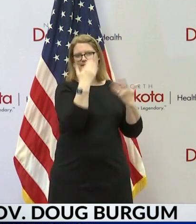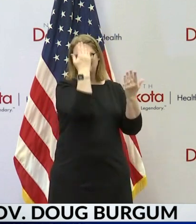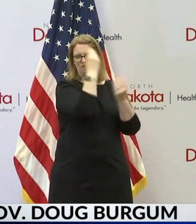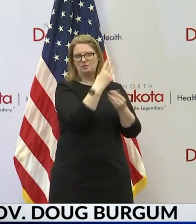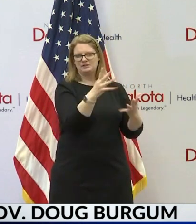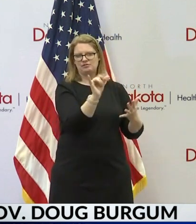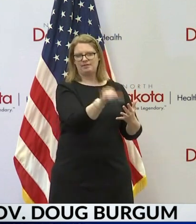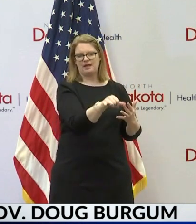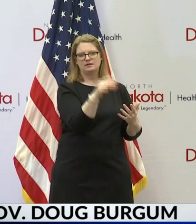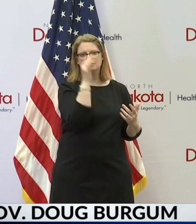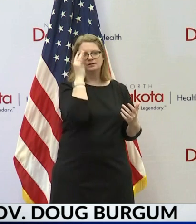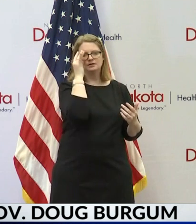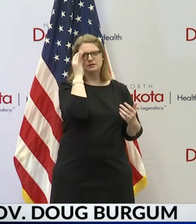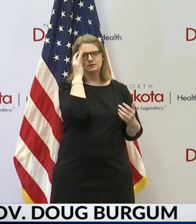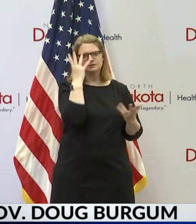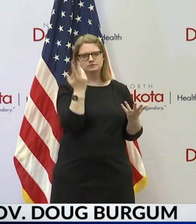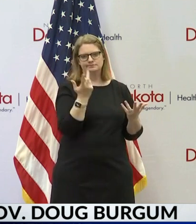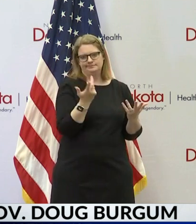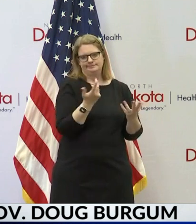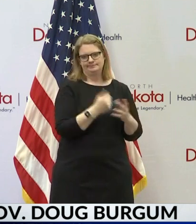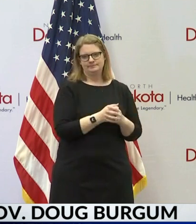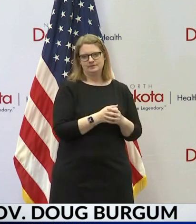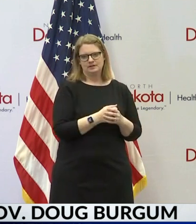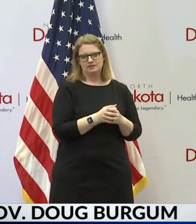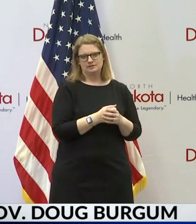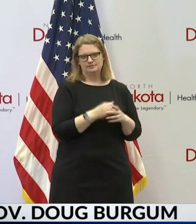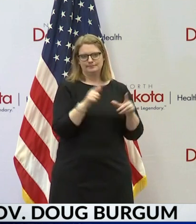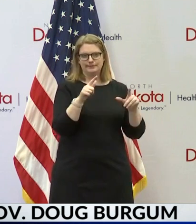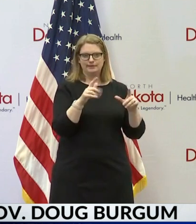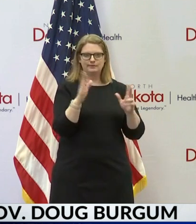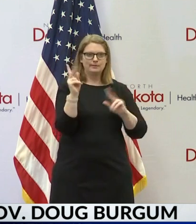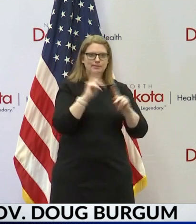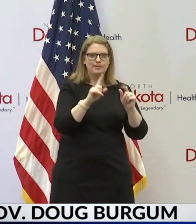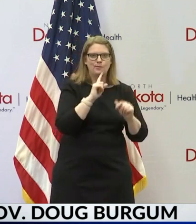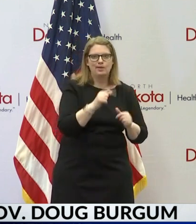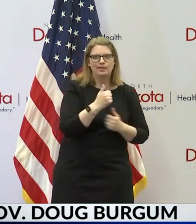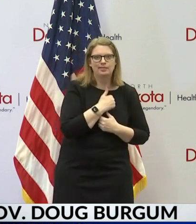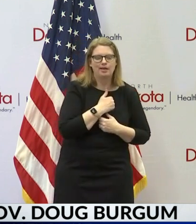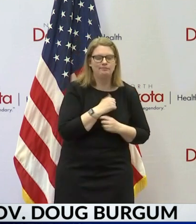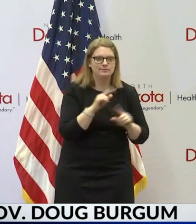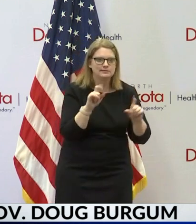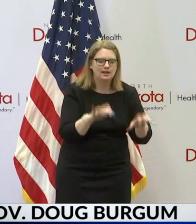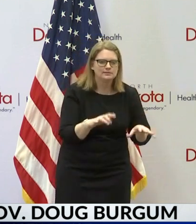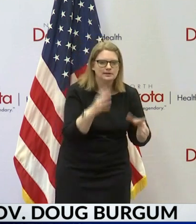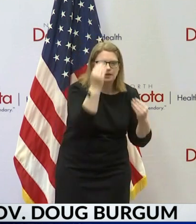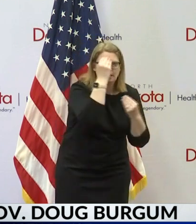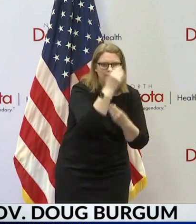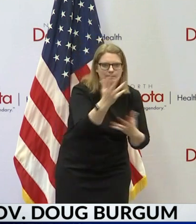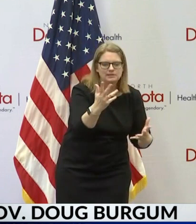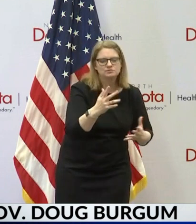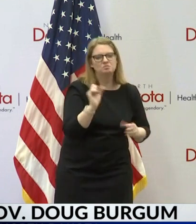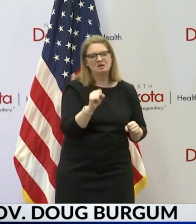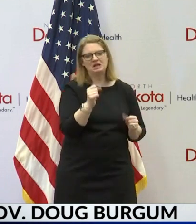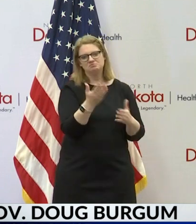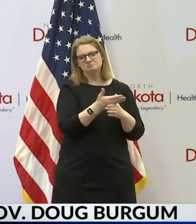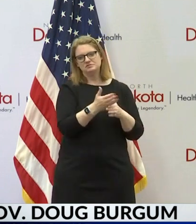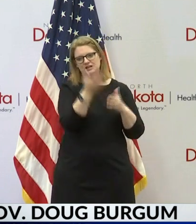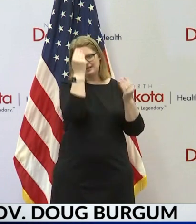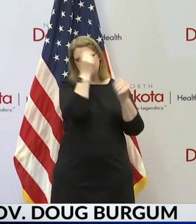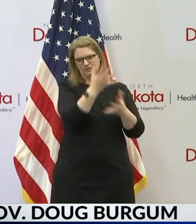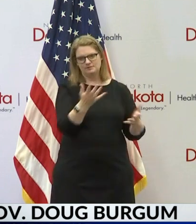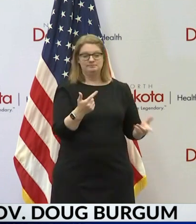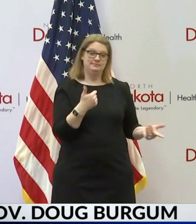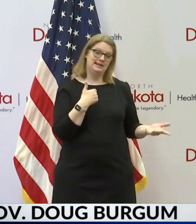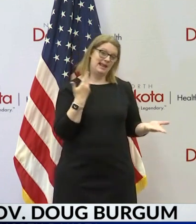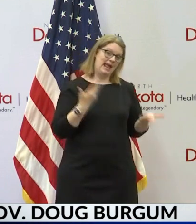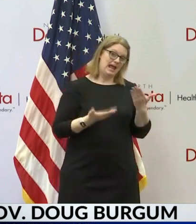but for people that are the testing nerds, we can think about sharing that data. I mean, I might be one